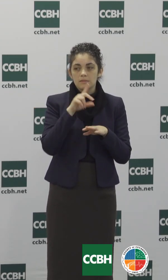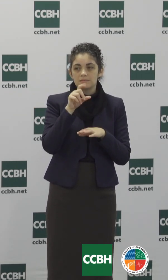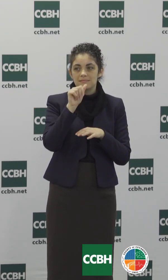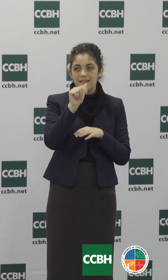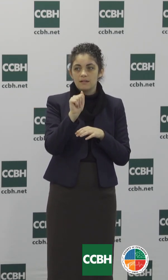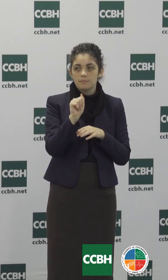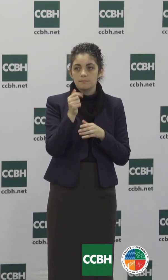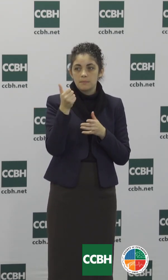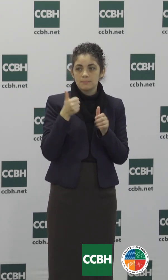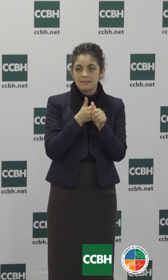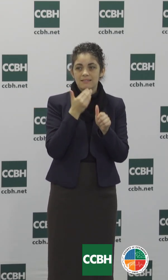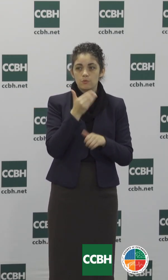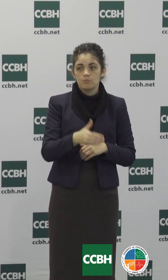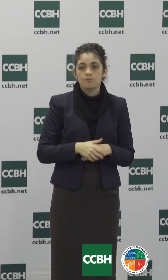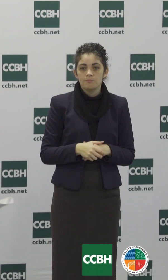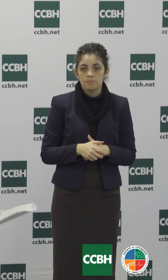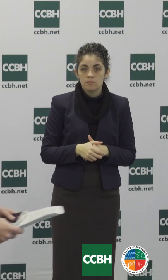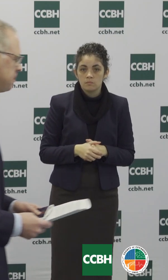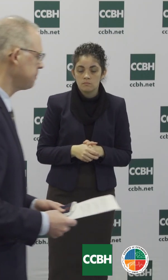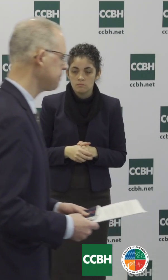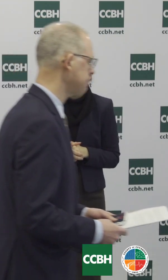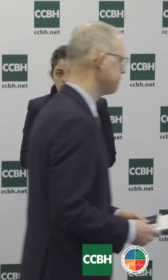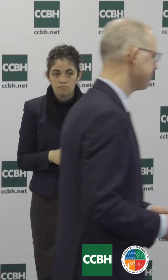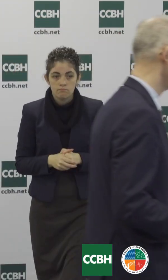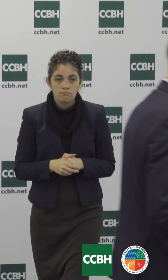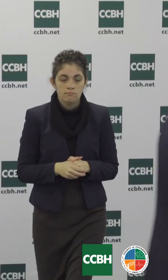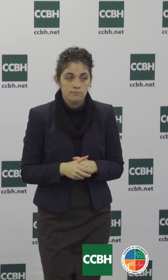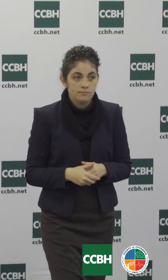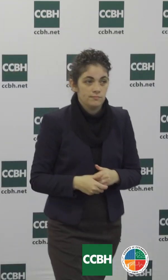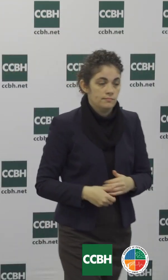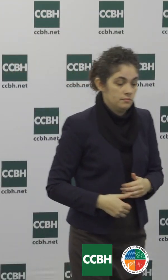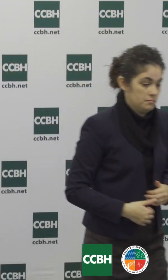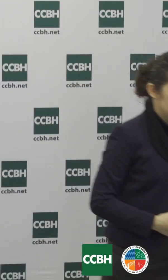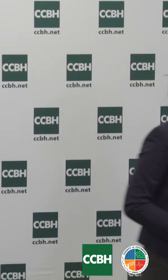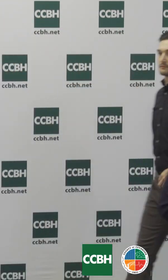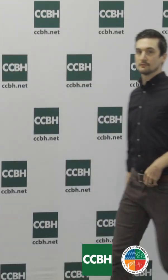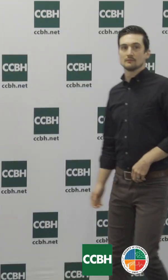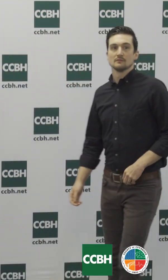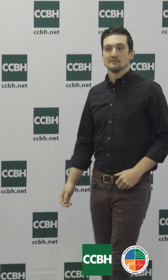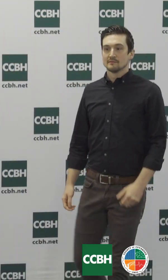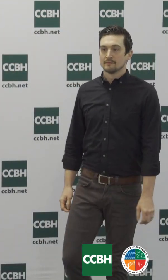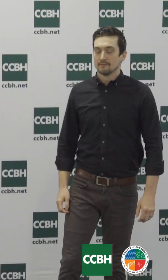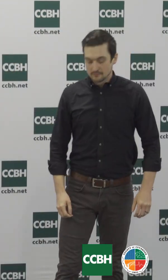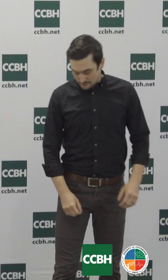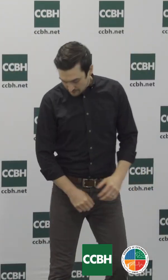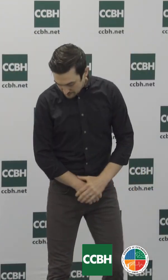update. Thank you.